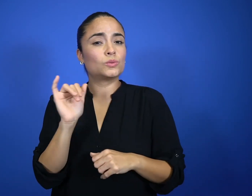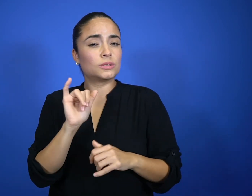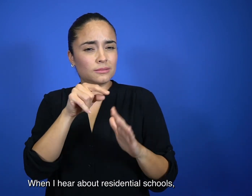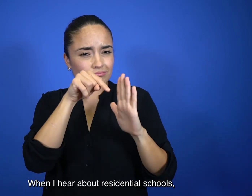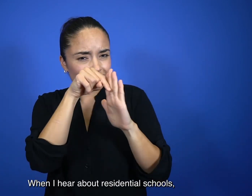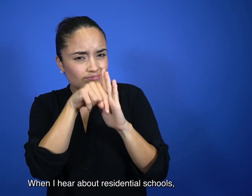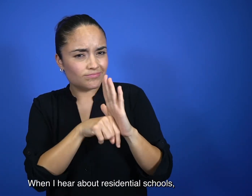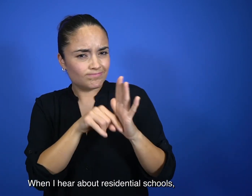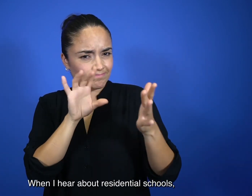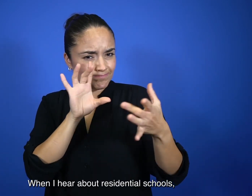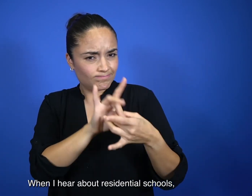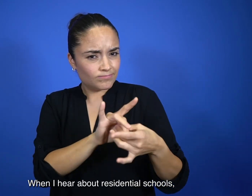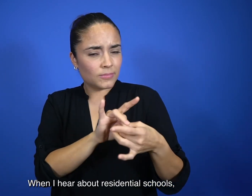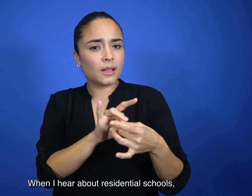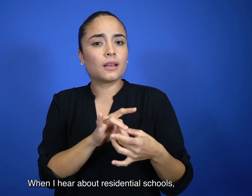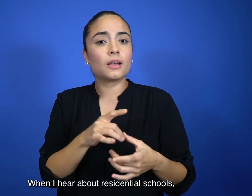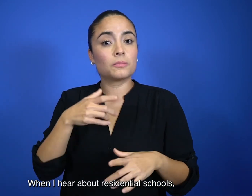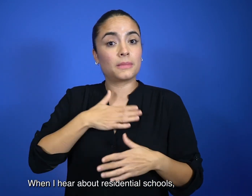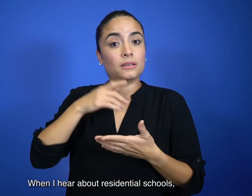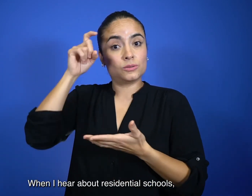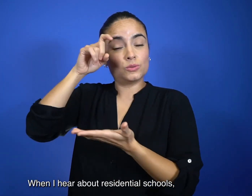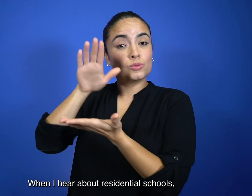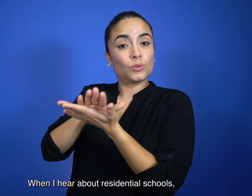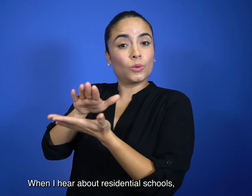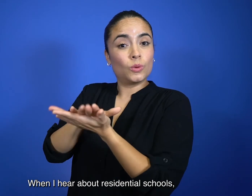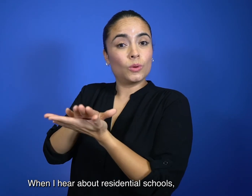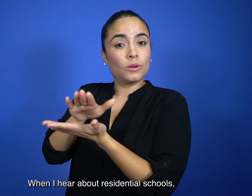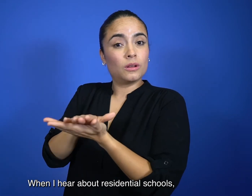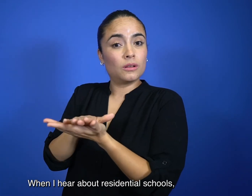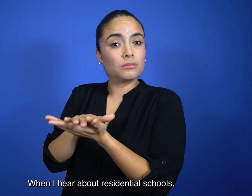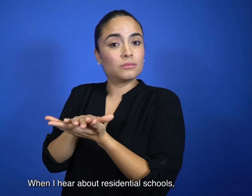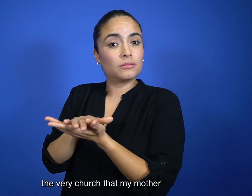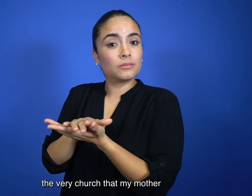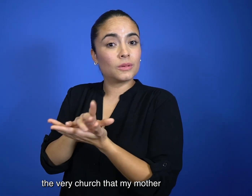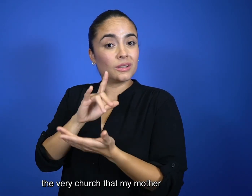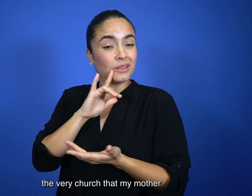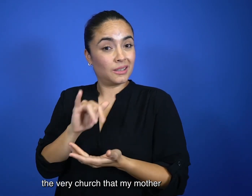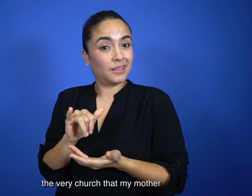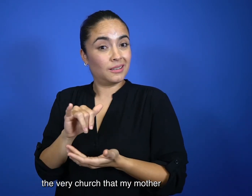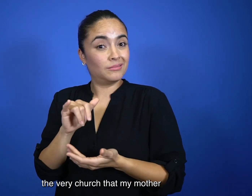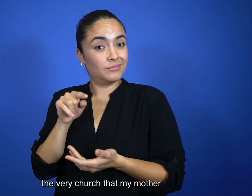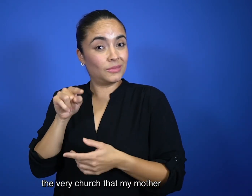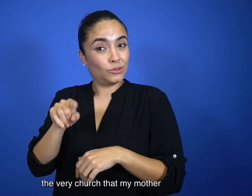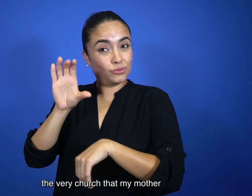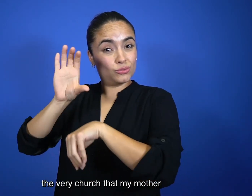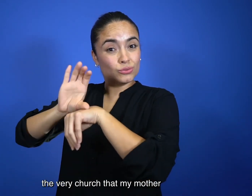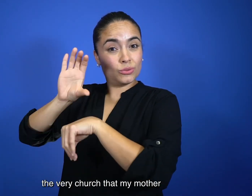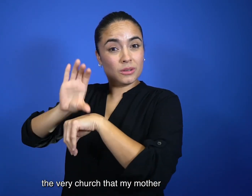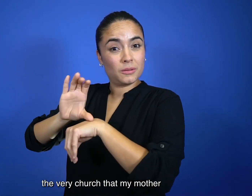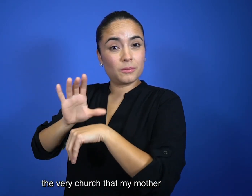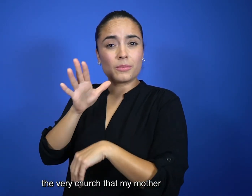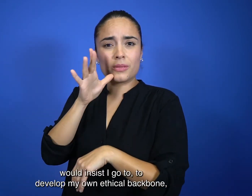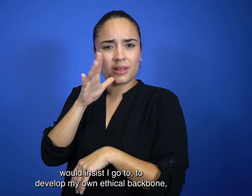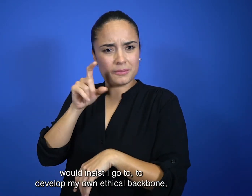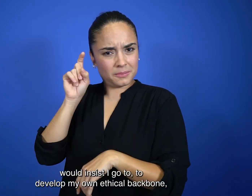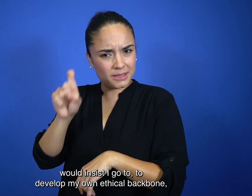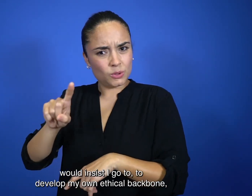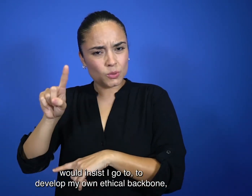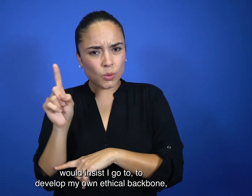When I hear about residential schools, the very church that my mother would insist I go